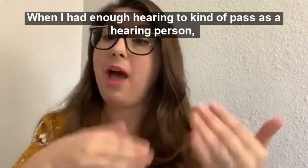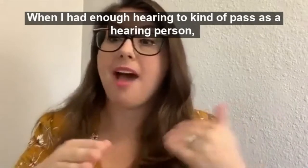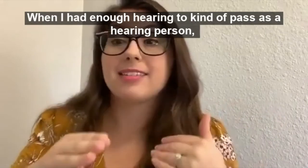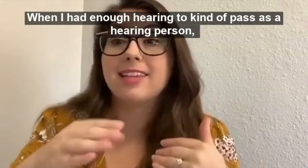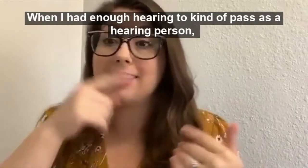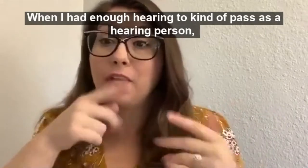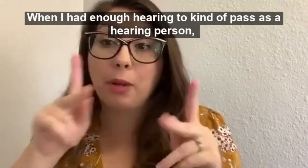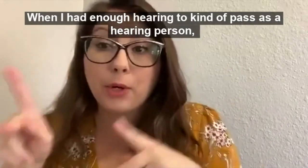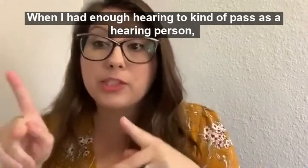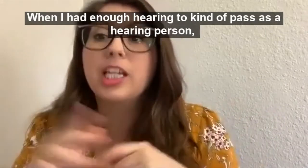pass as a hearing person,